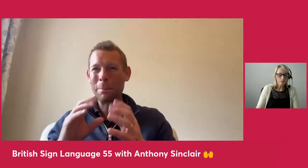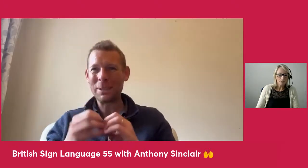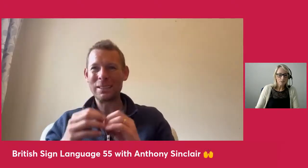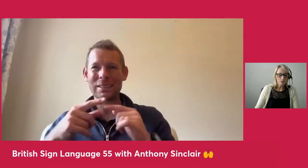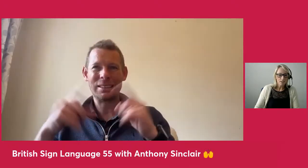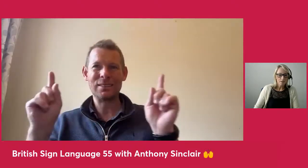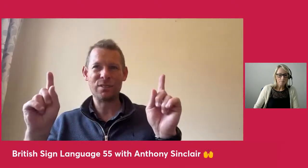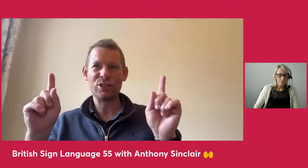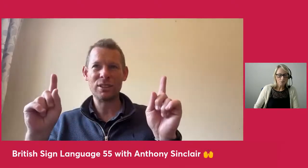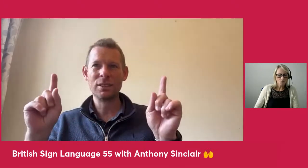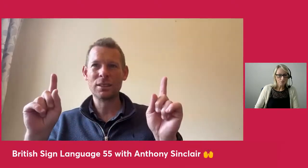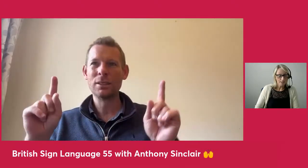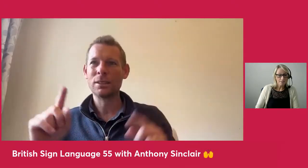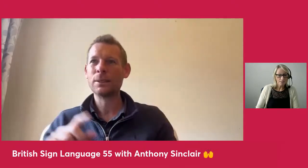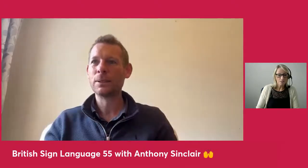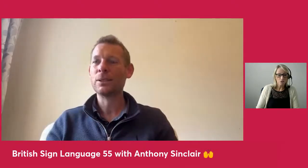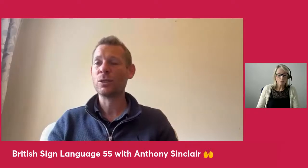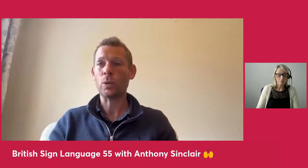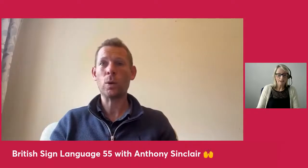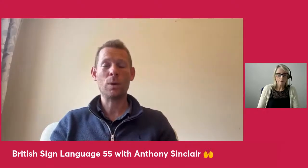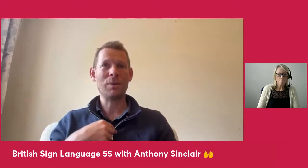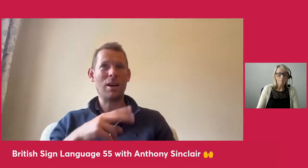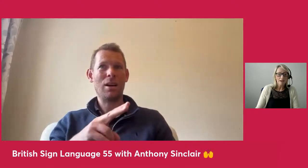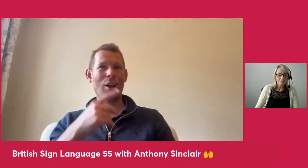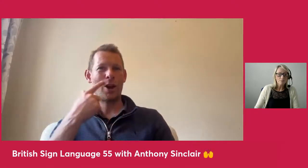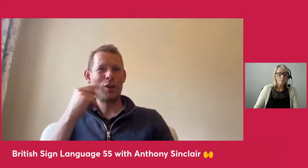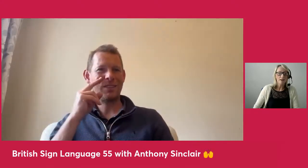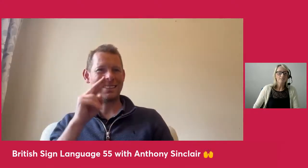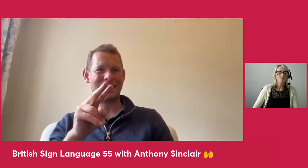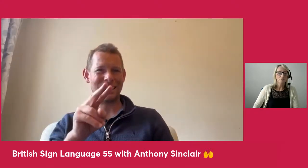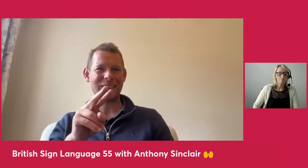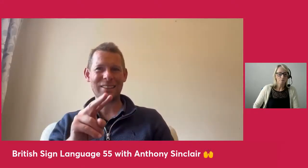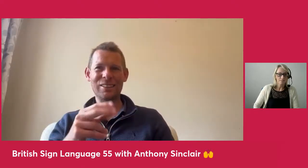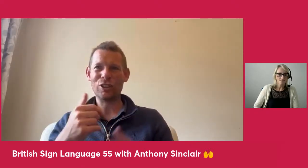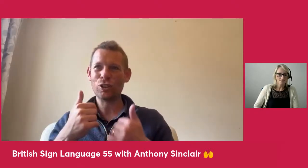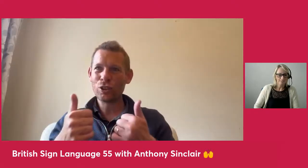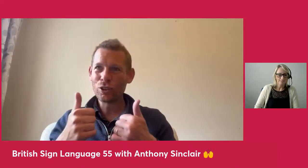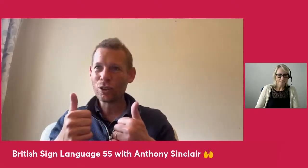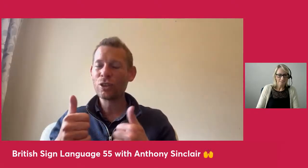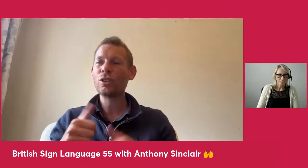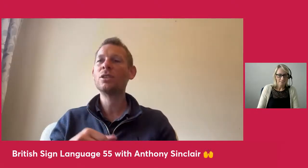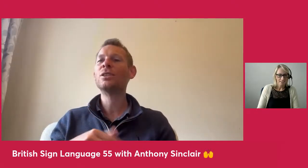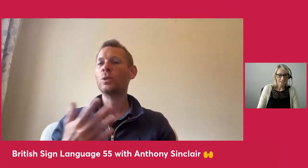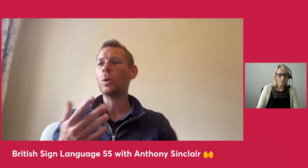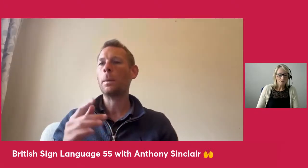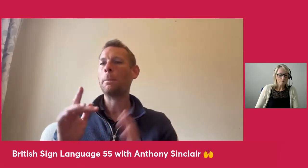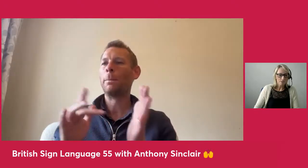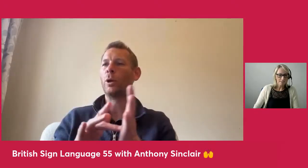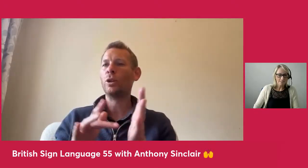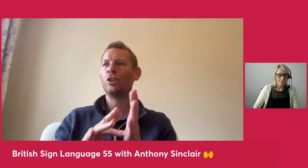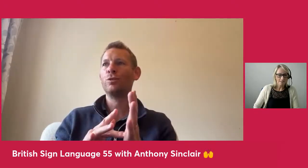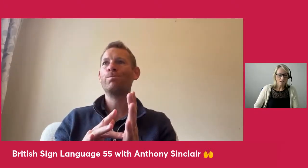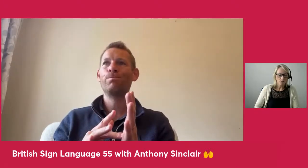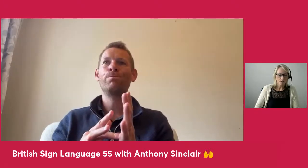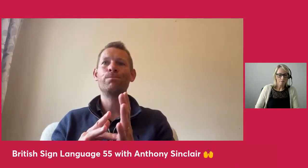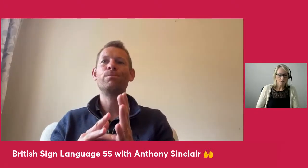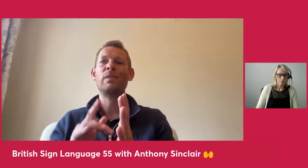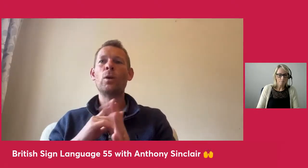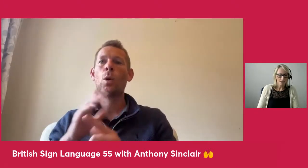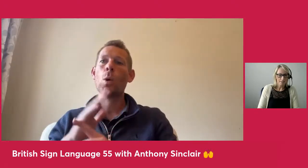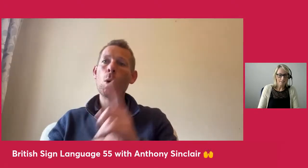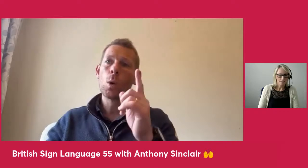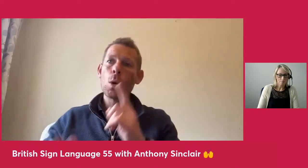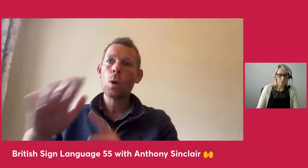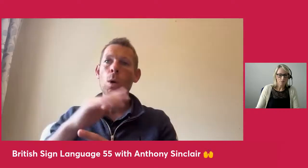sign language, please understand that it does make a massive, massive difference. And it's lovely to see that whenever